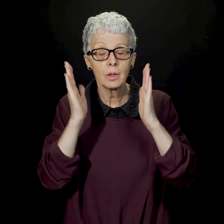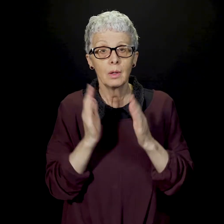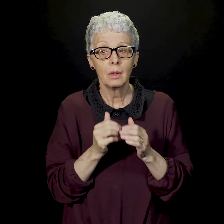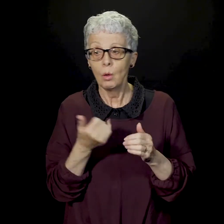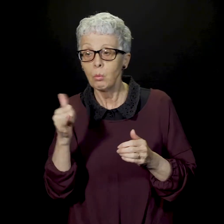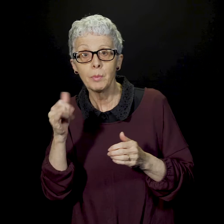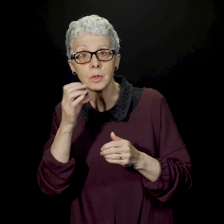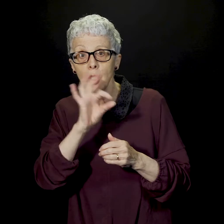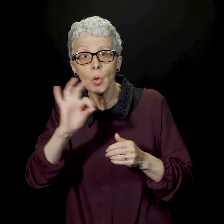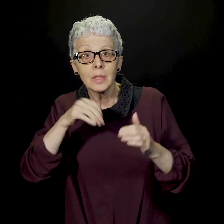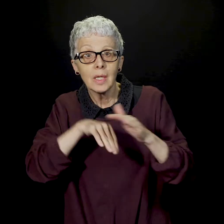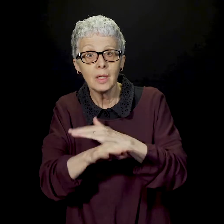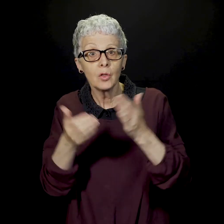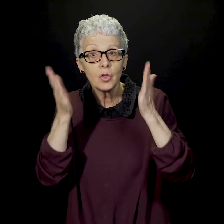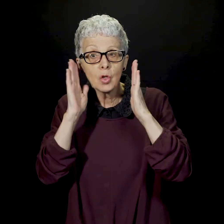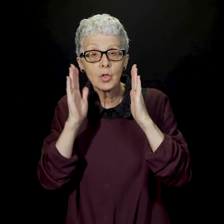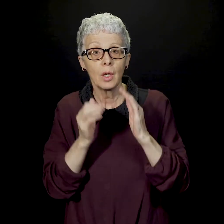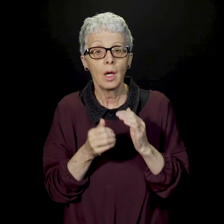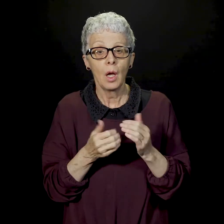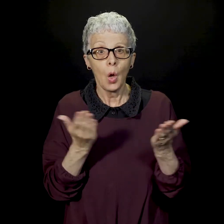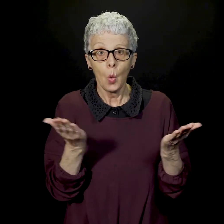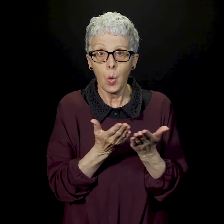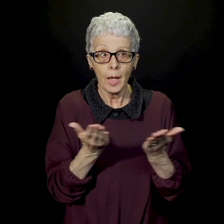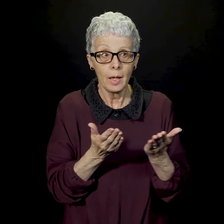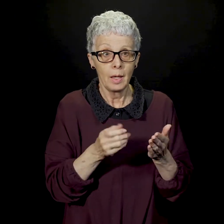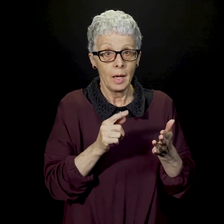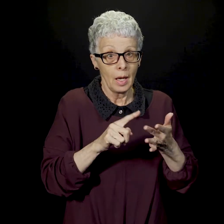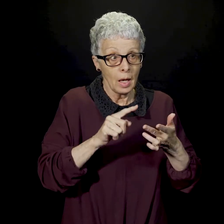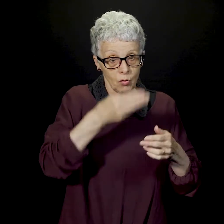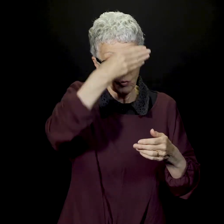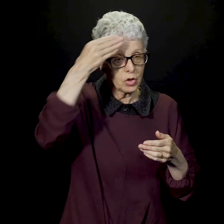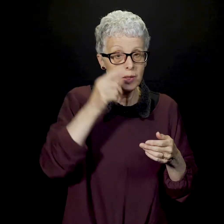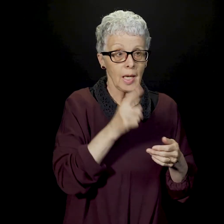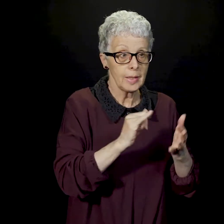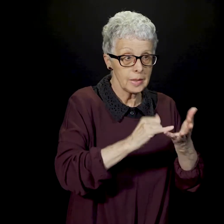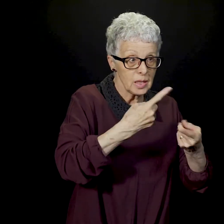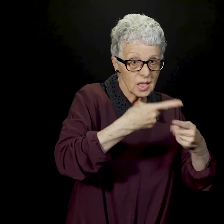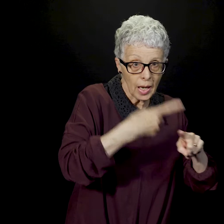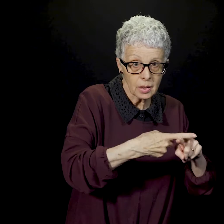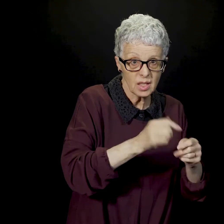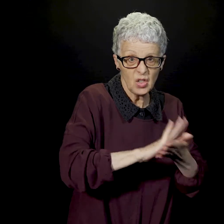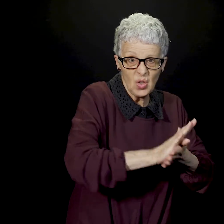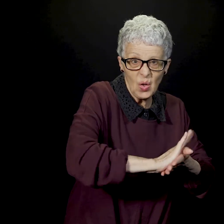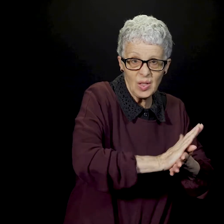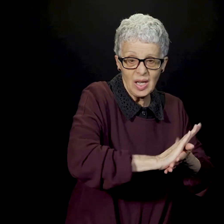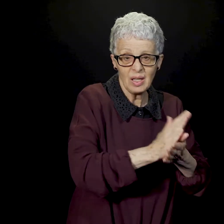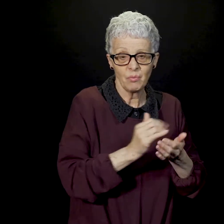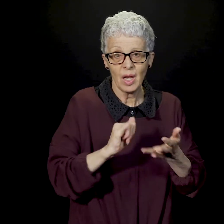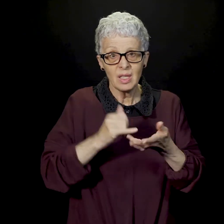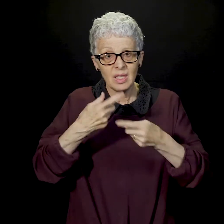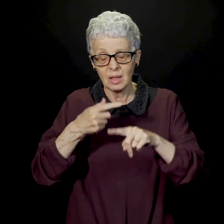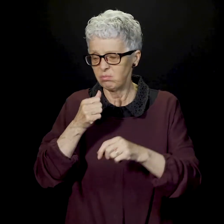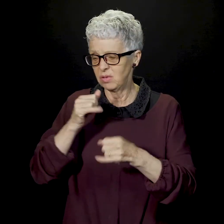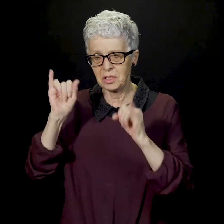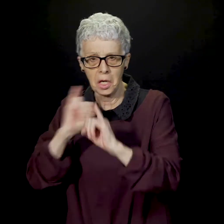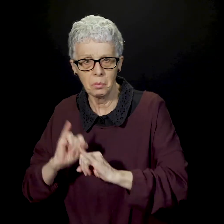didn't grow up in a church, maybe you've experienced a Christian where their tone was this: sex is dirty, sex is